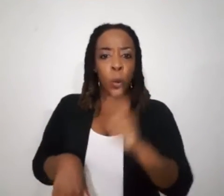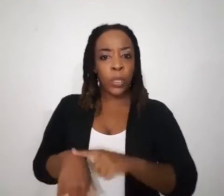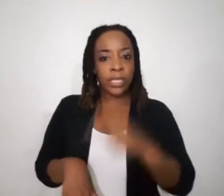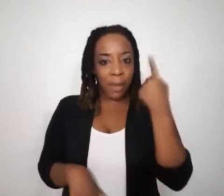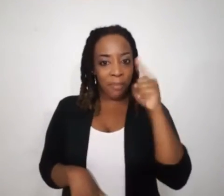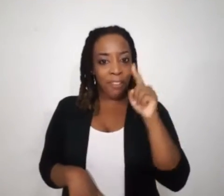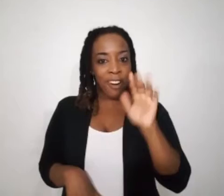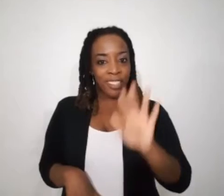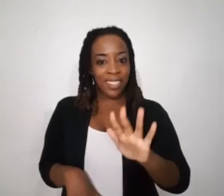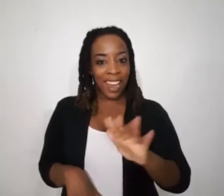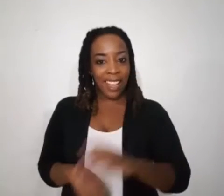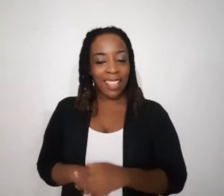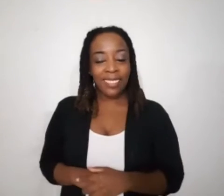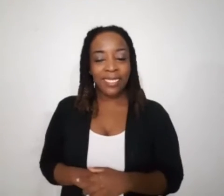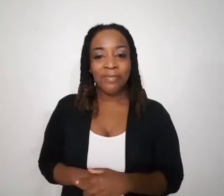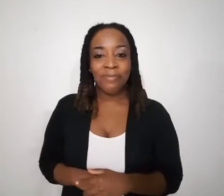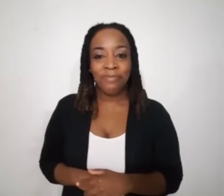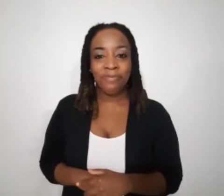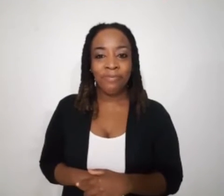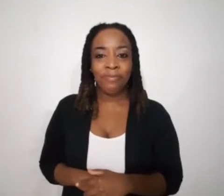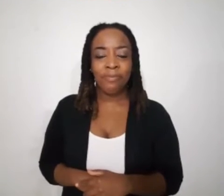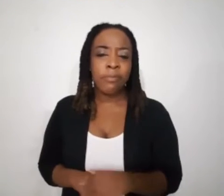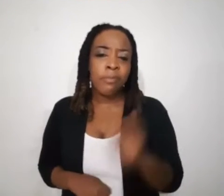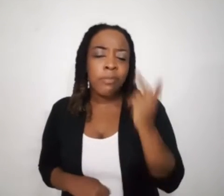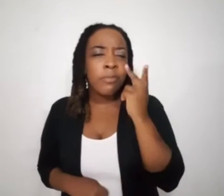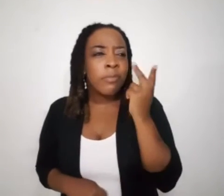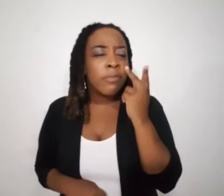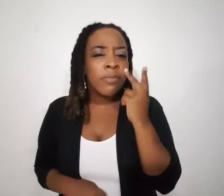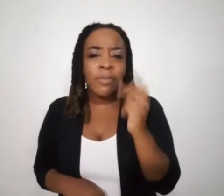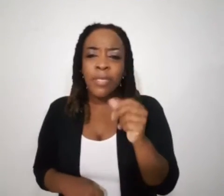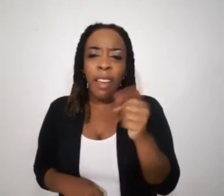Okay, let's see what other questions that we have.